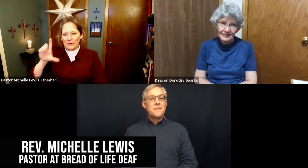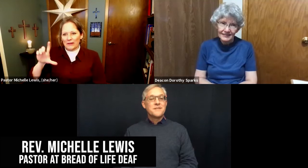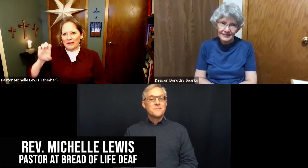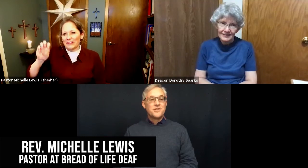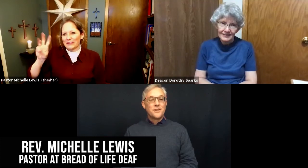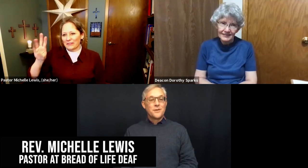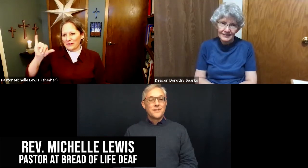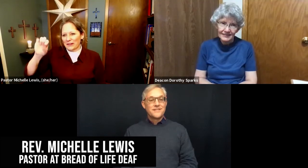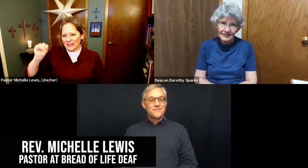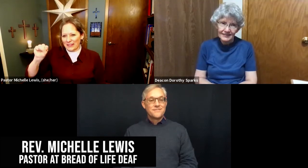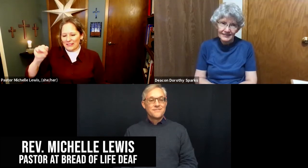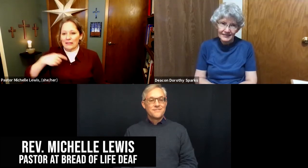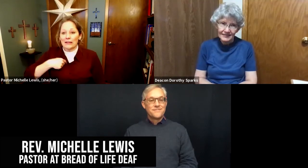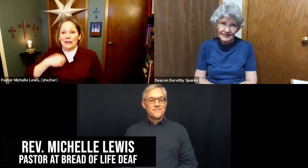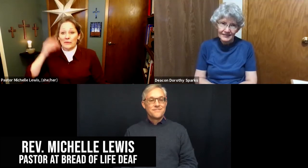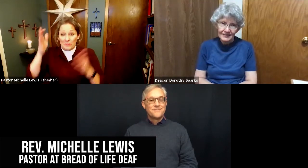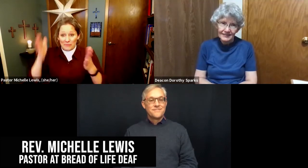My name is Michelle Lewis,